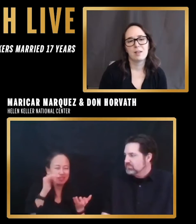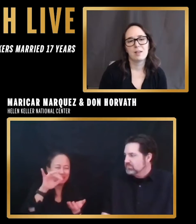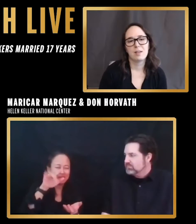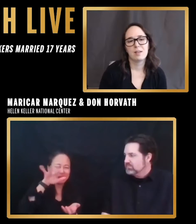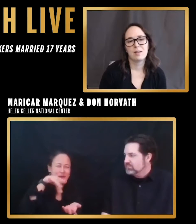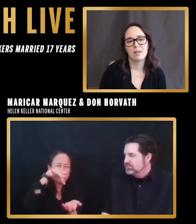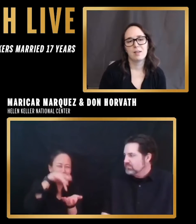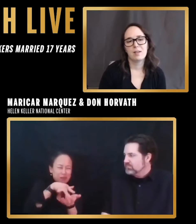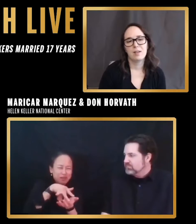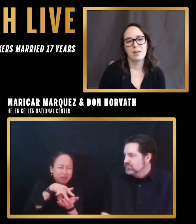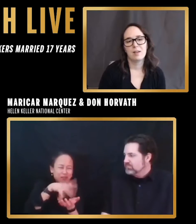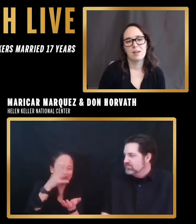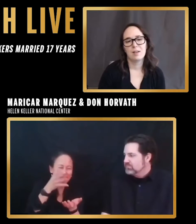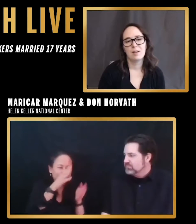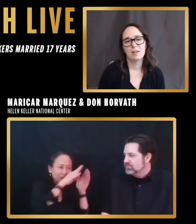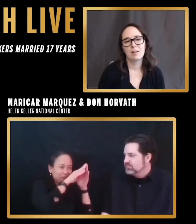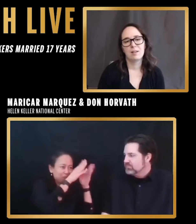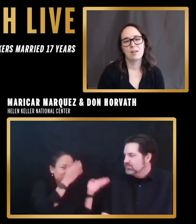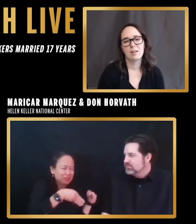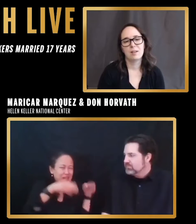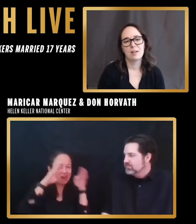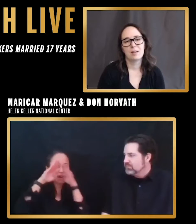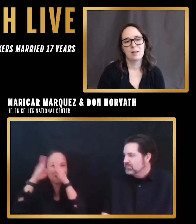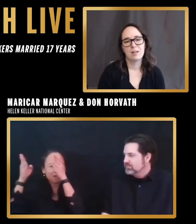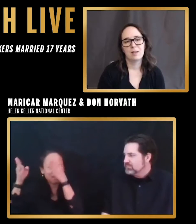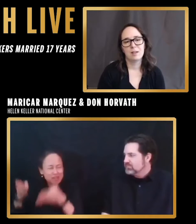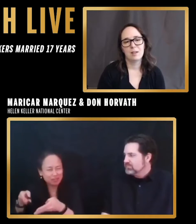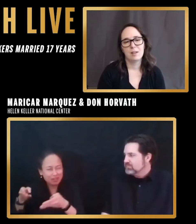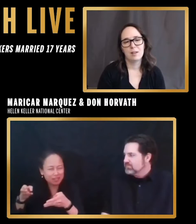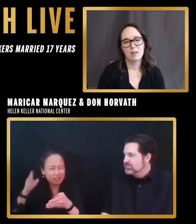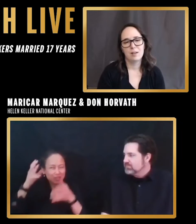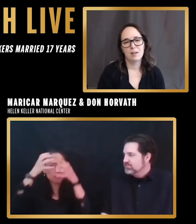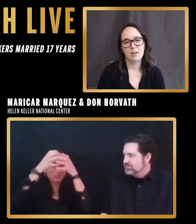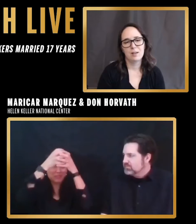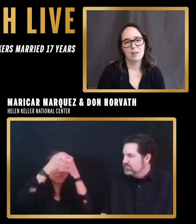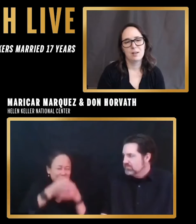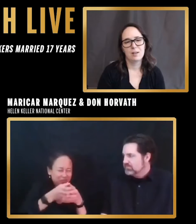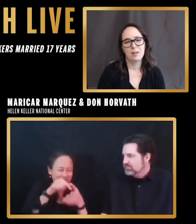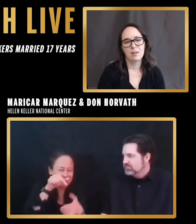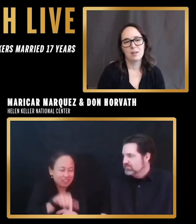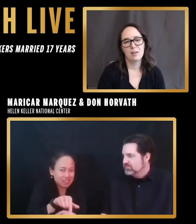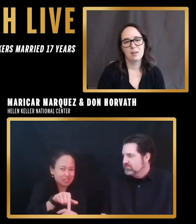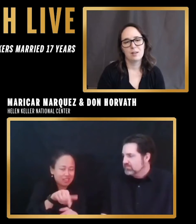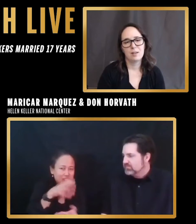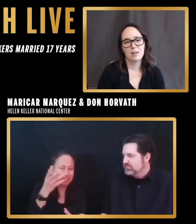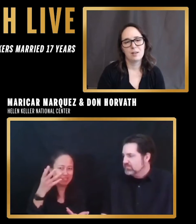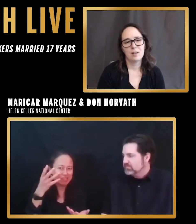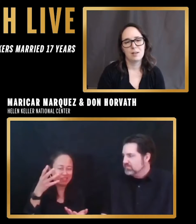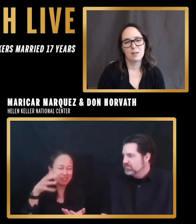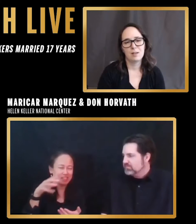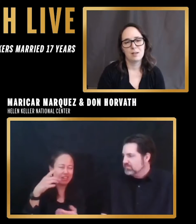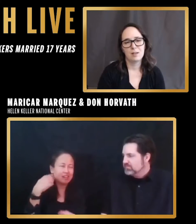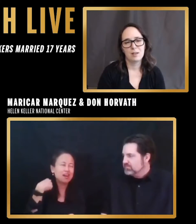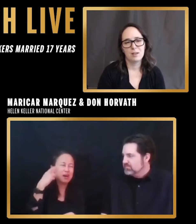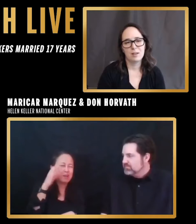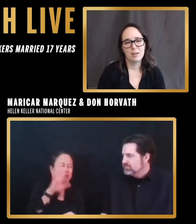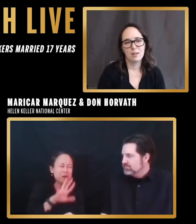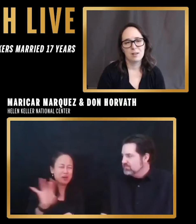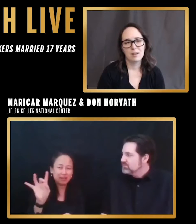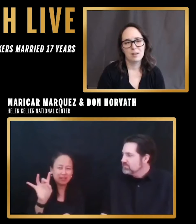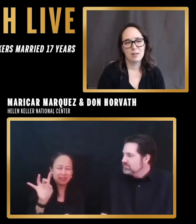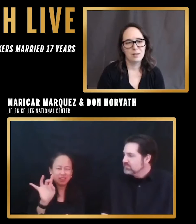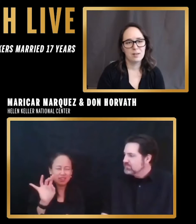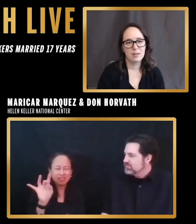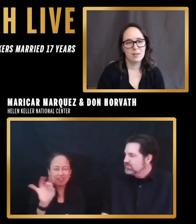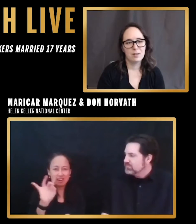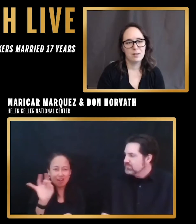we landed was right in the middle of a just neighborhood. We were in somebody's driveway between two